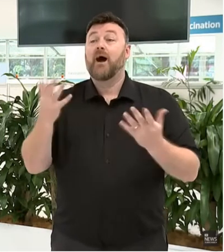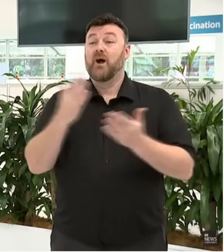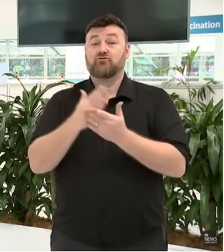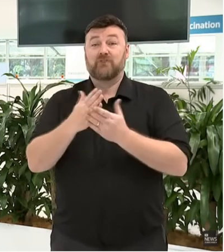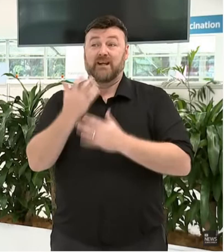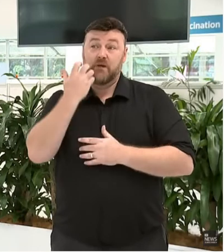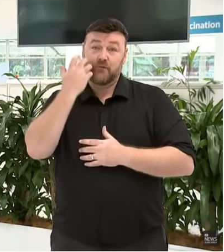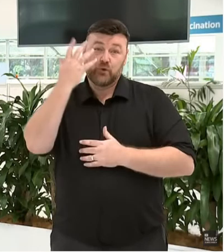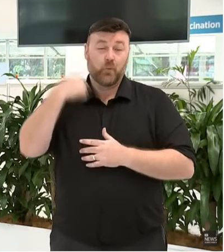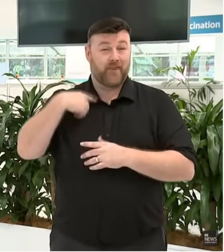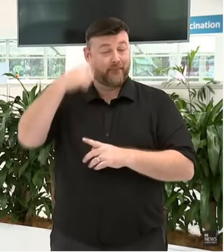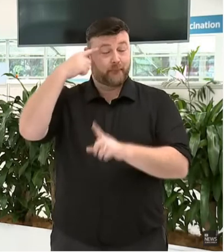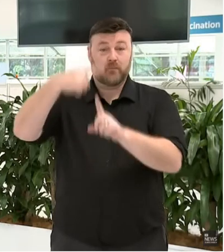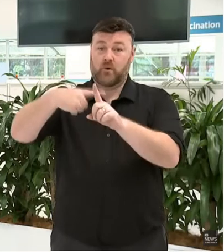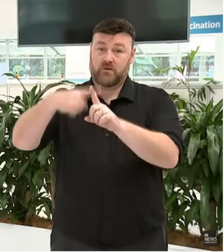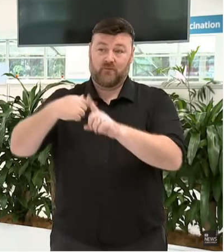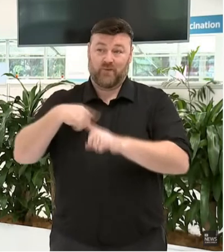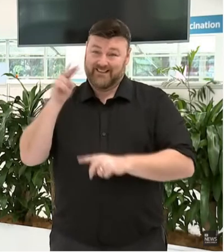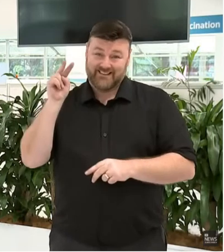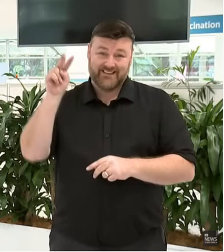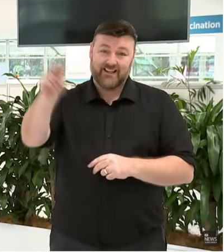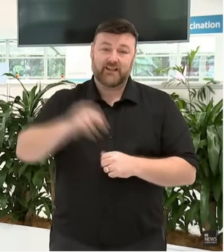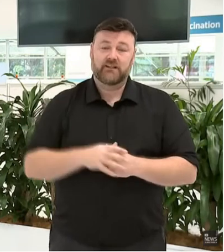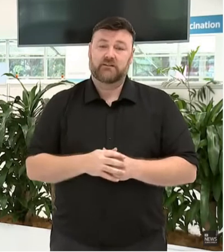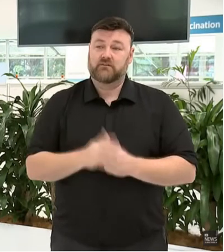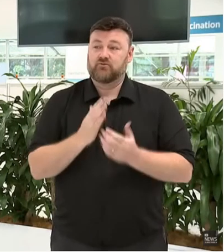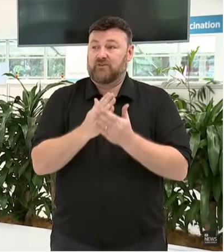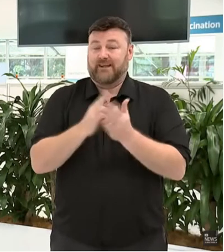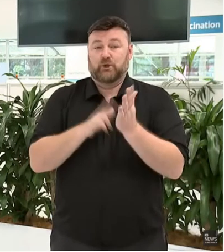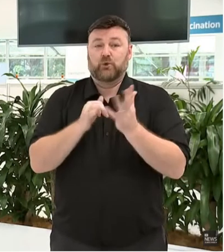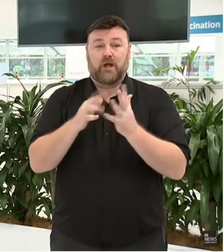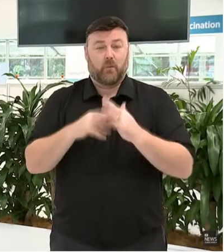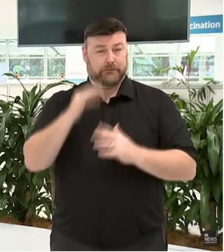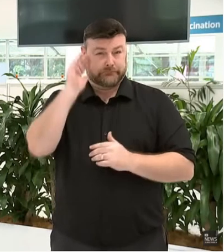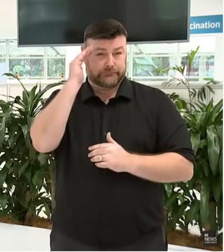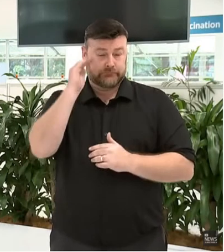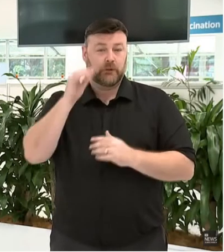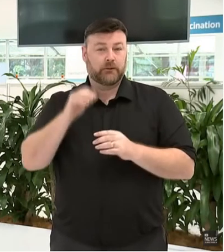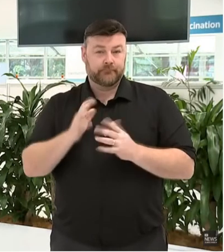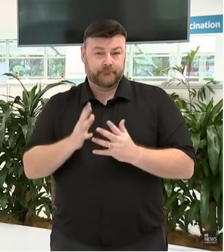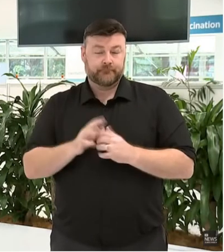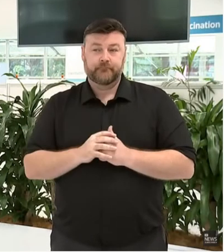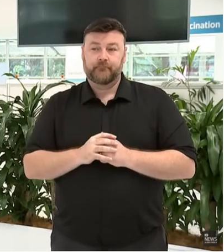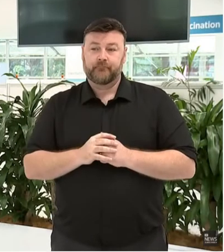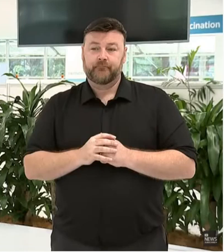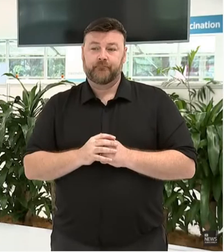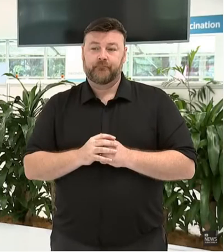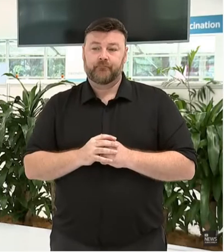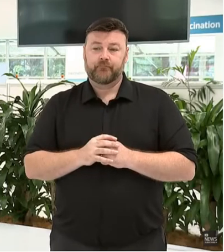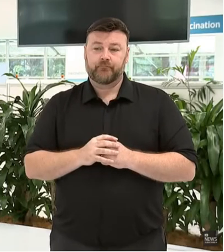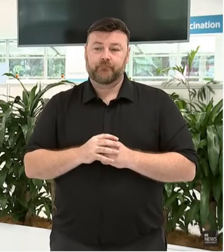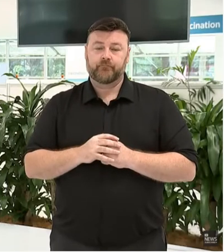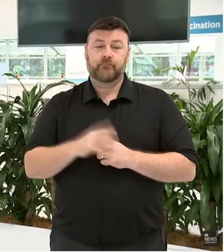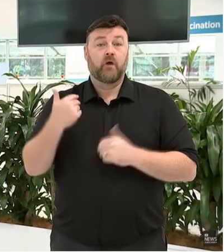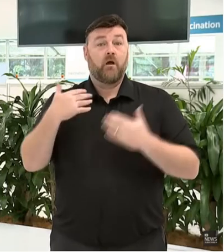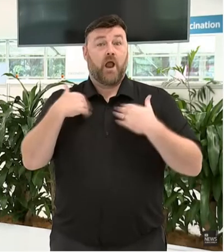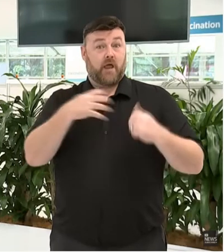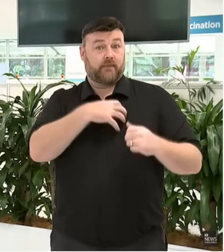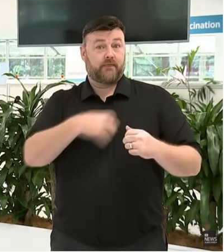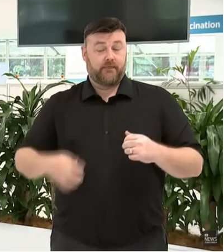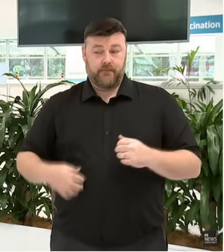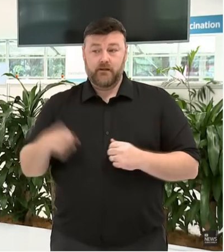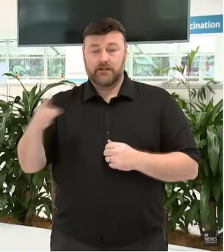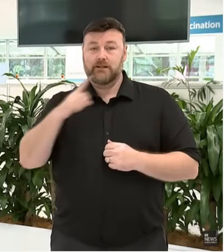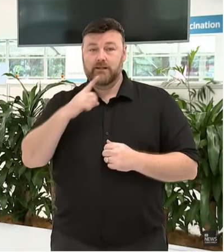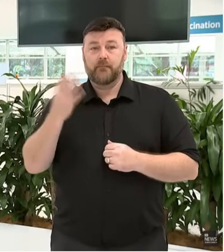end of the tunnel. This is one last push from our state to get through this. As the Health Minister has said, many people, if